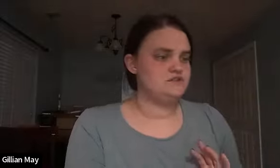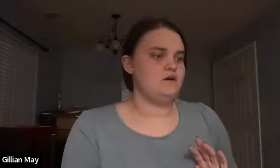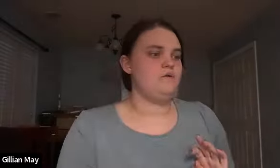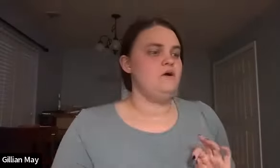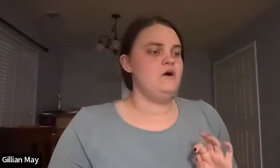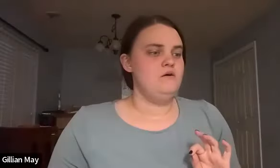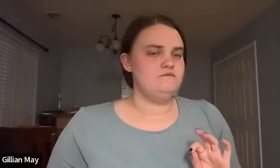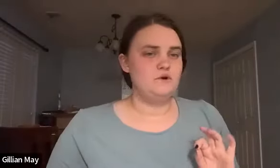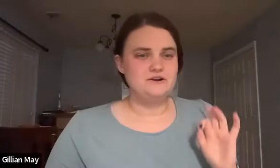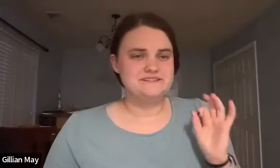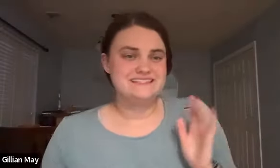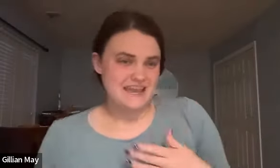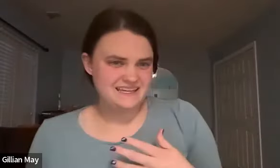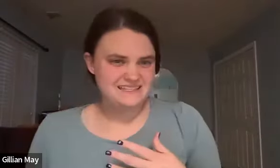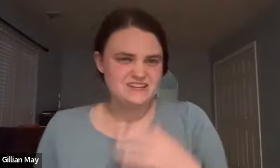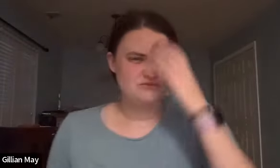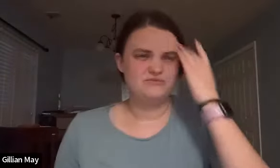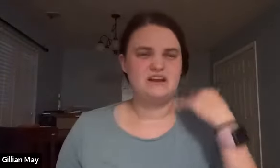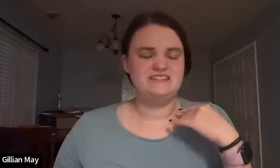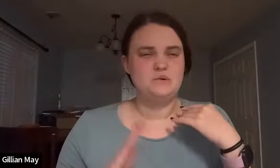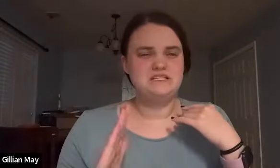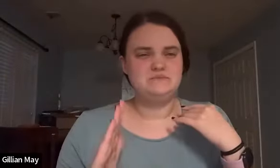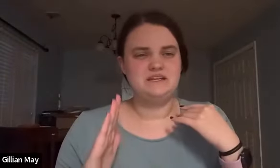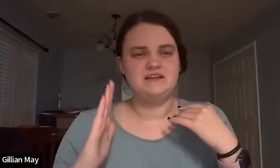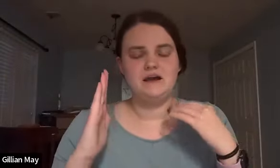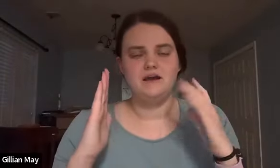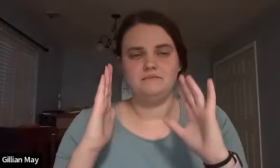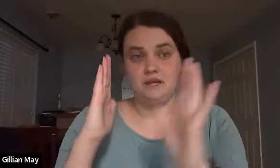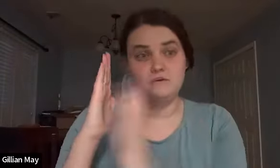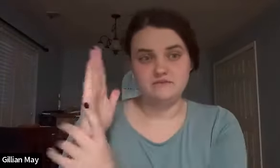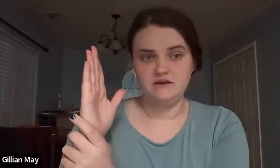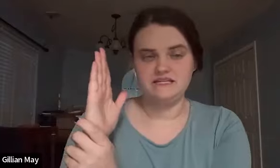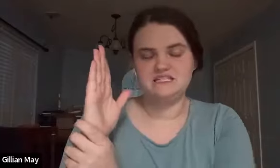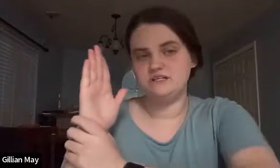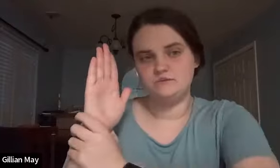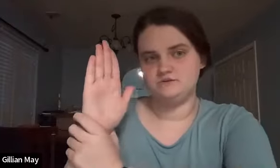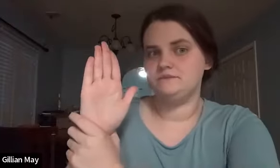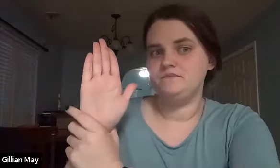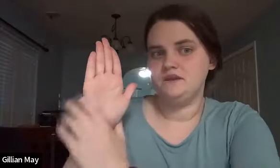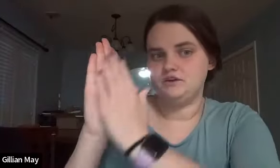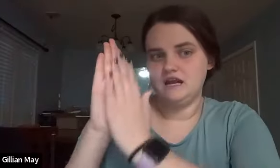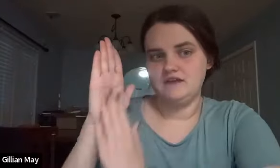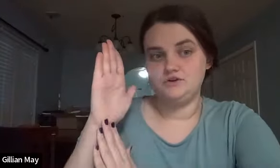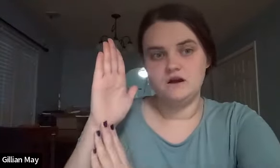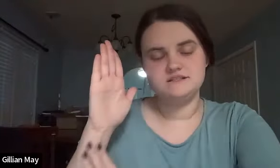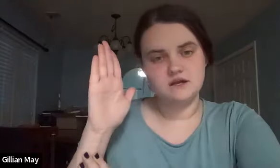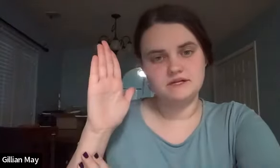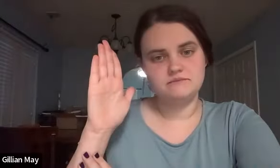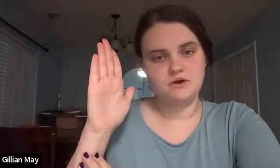So for our second, it's going to be, bear with me on this. It's always a weird one. You're going to have your non-dominant